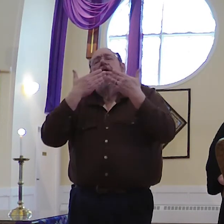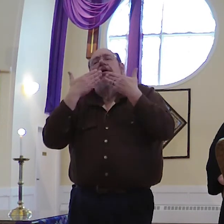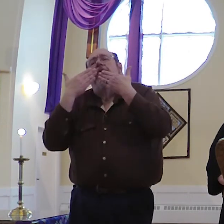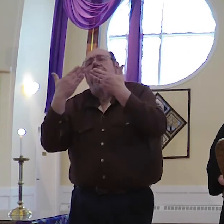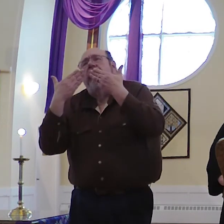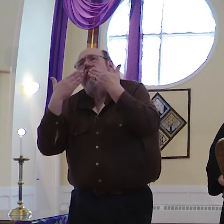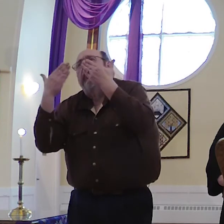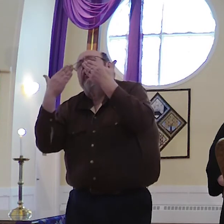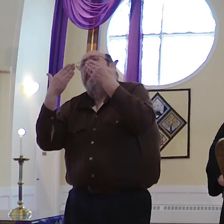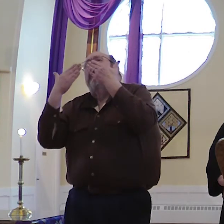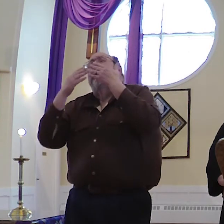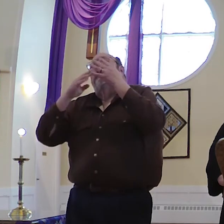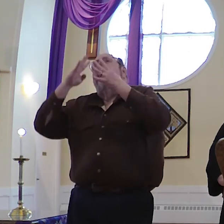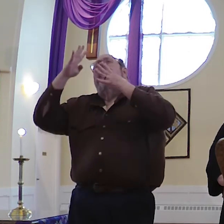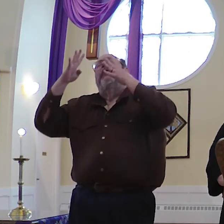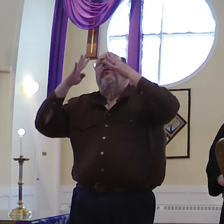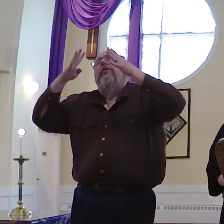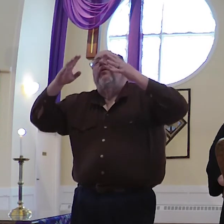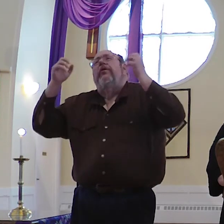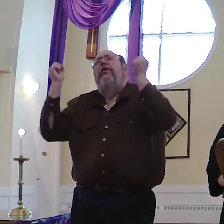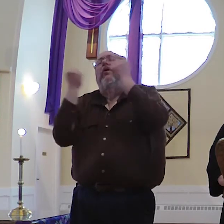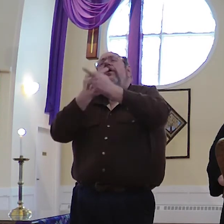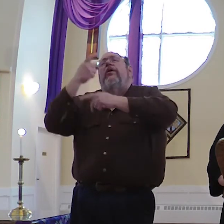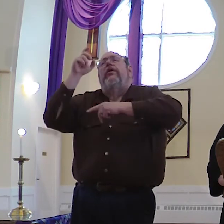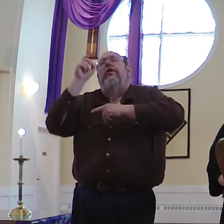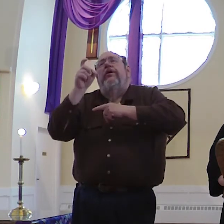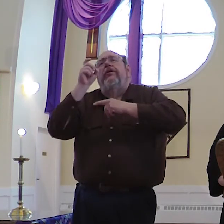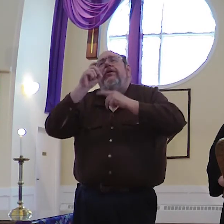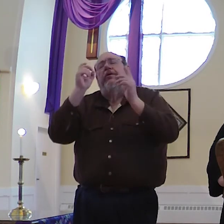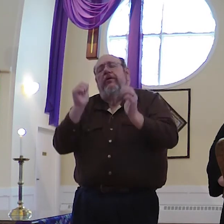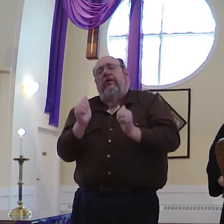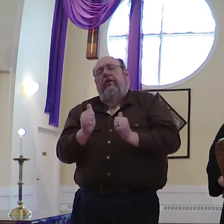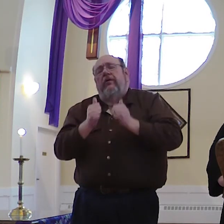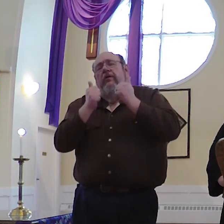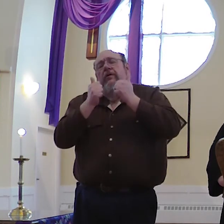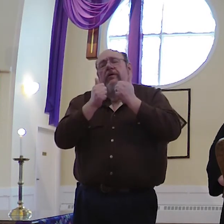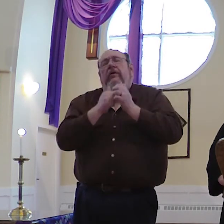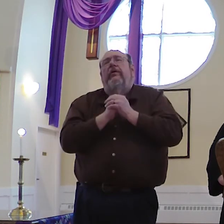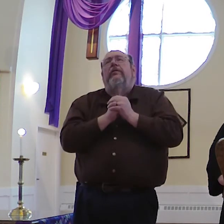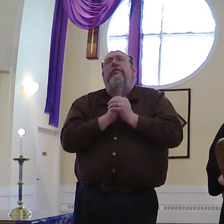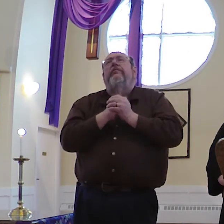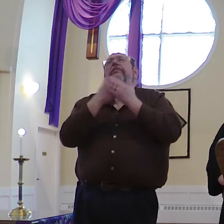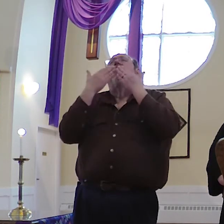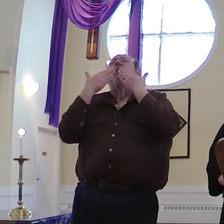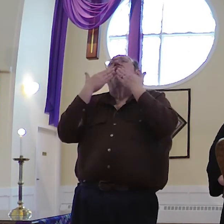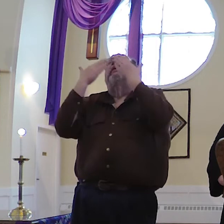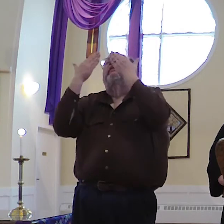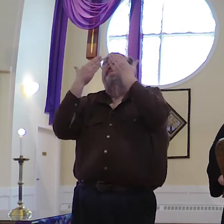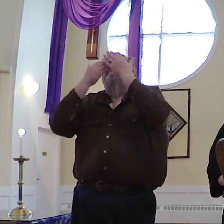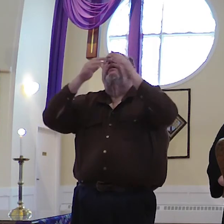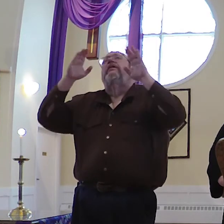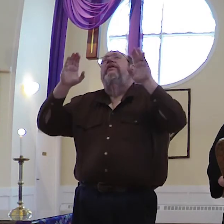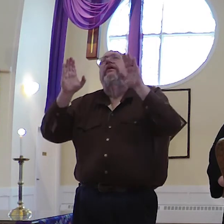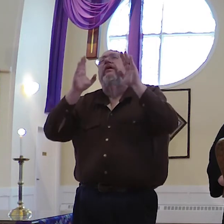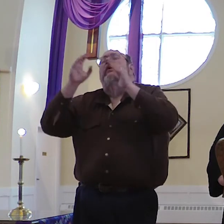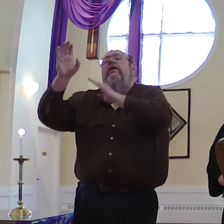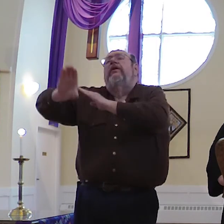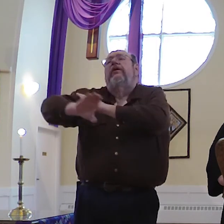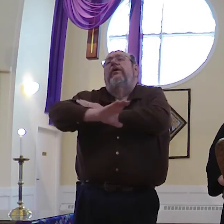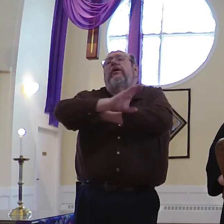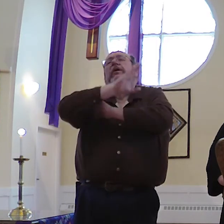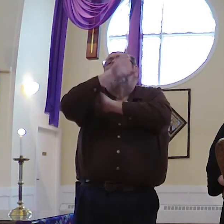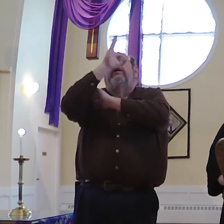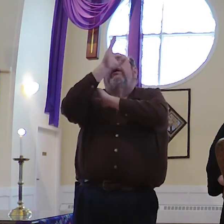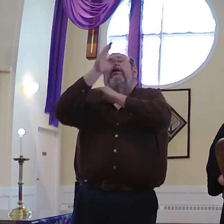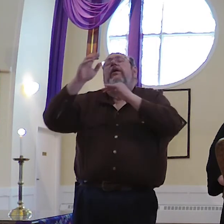creating us and giving us all that is necessary for life. We thank you for your action in Christ by which our lives